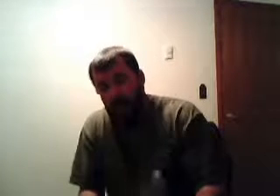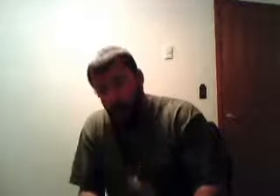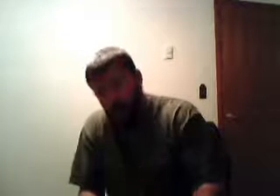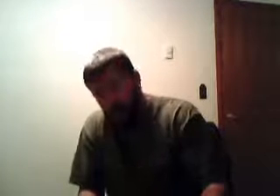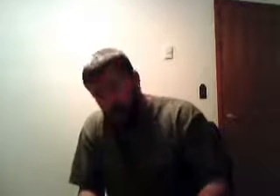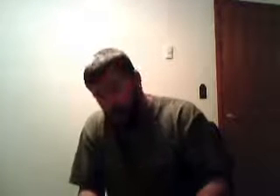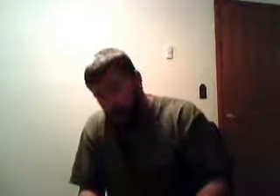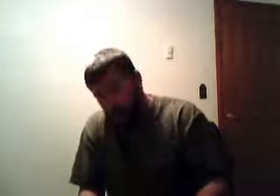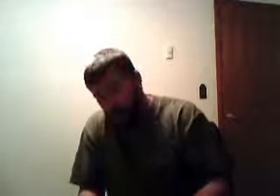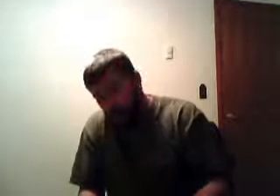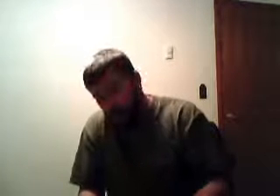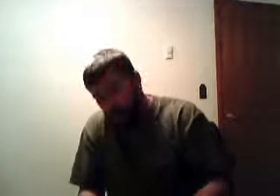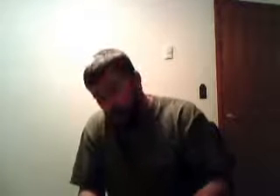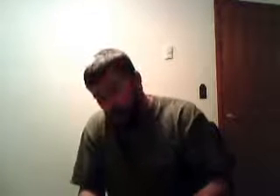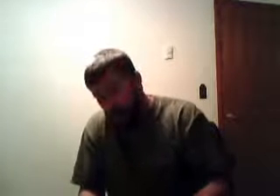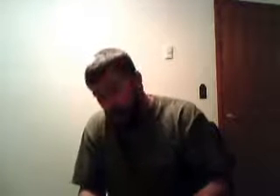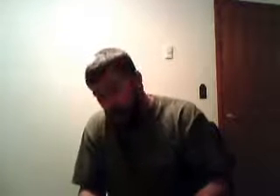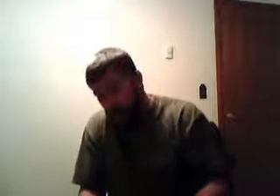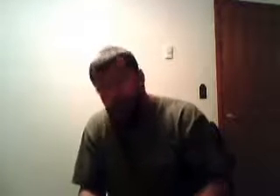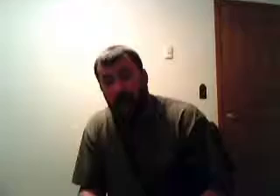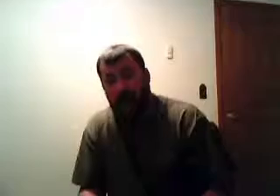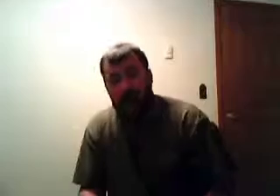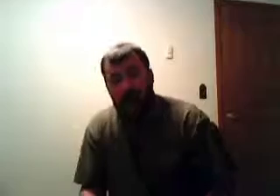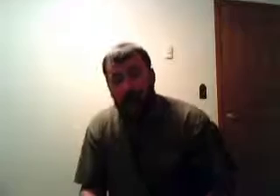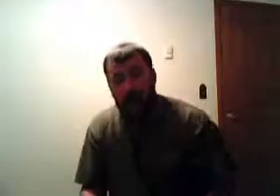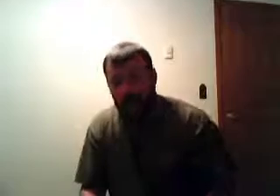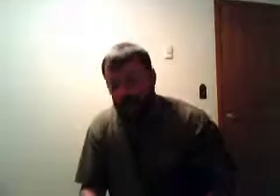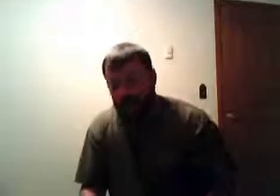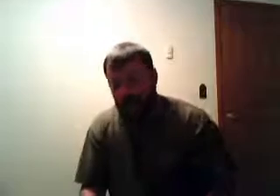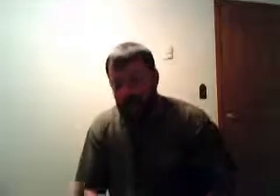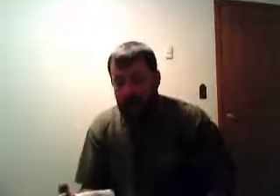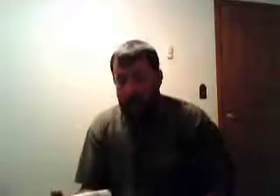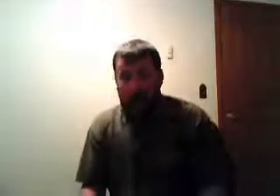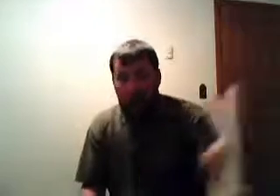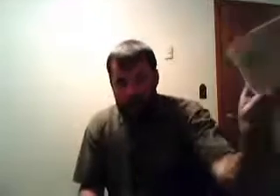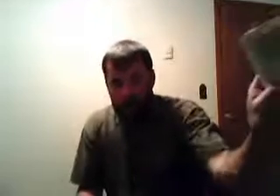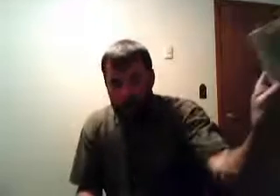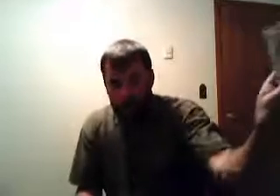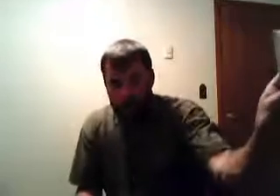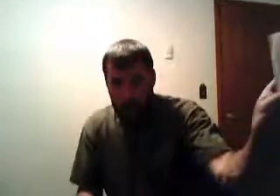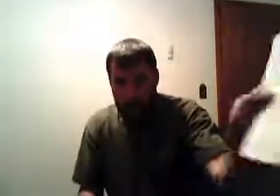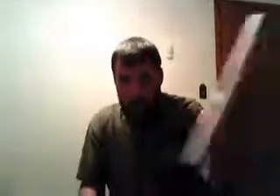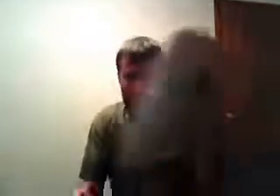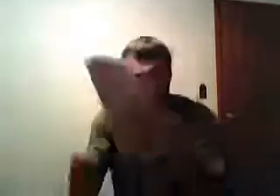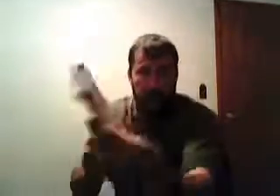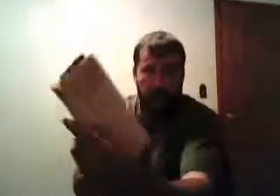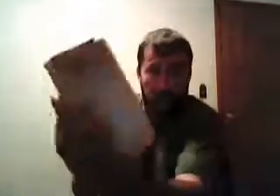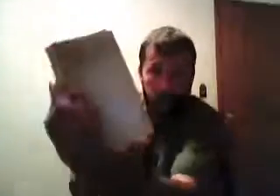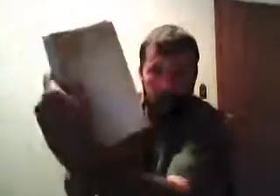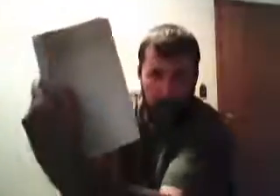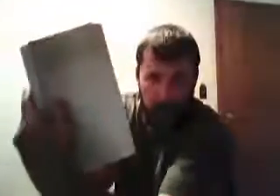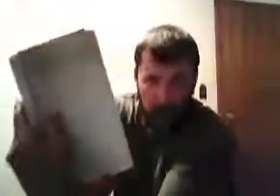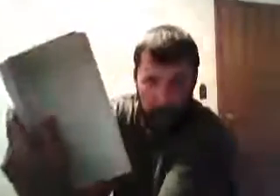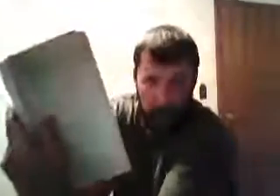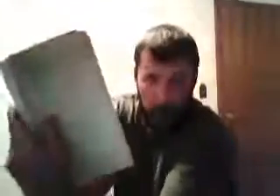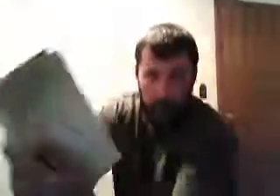Let me get right here. Bear with me. He said, let it come. I repeat, sir, let it come. I got just a little bit more, and I'm gonna be... See right here? Just a little bit more, and I'm going to